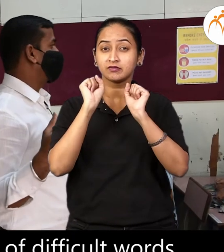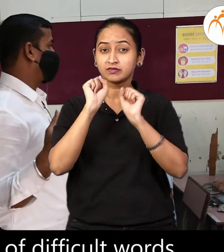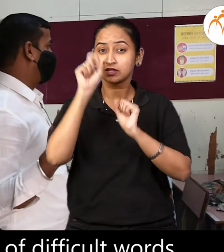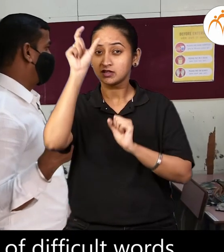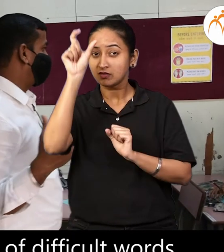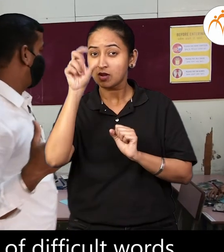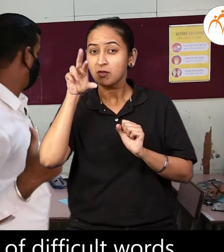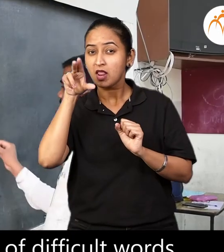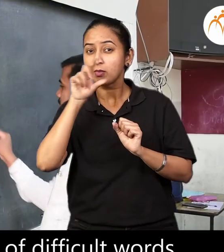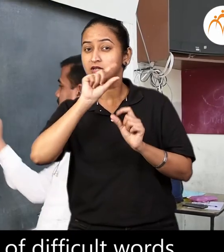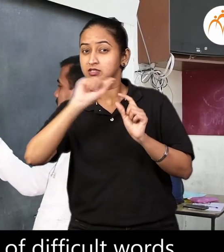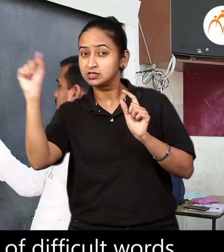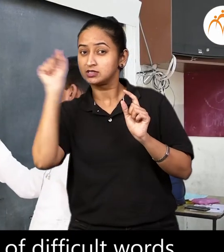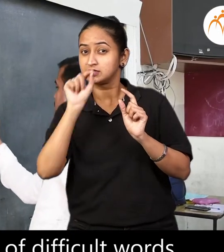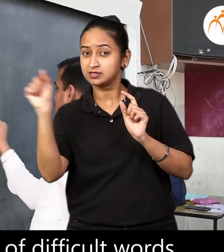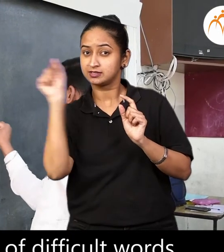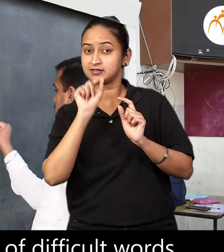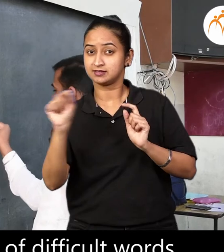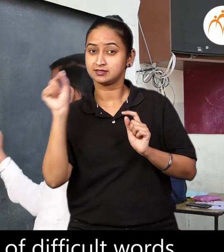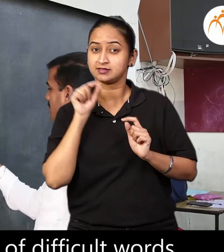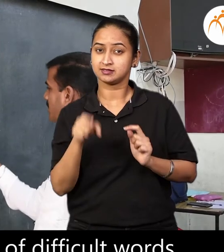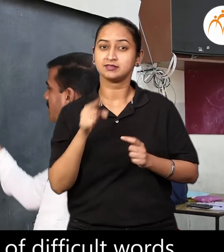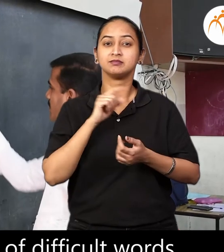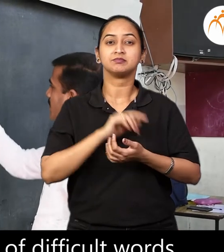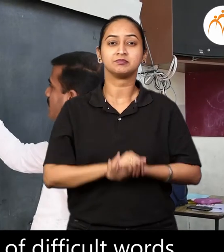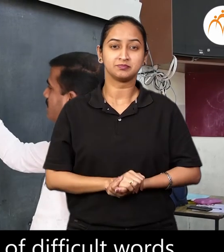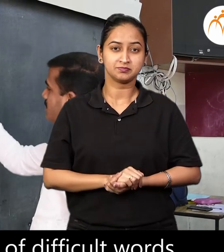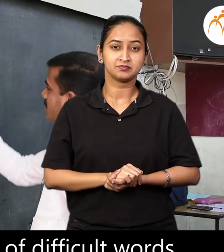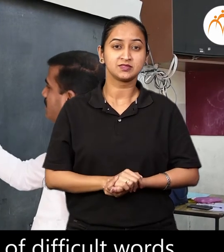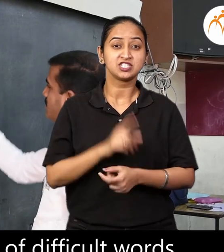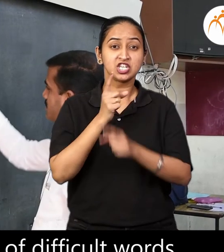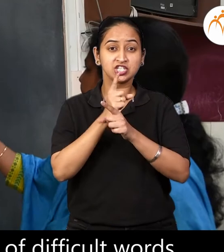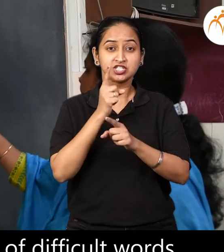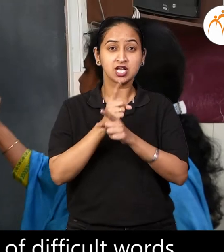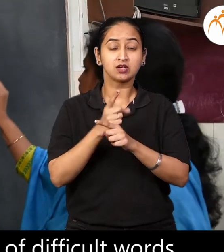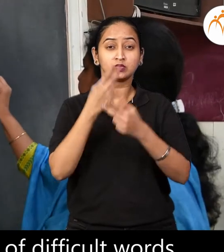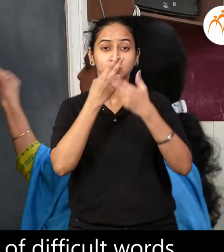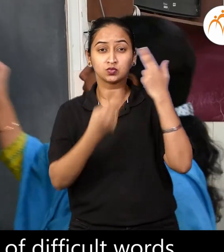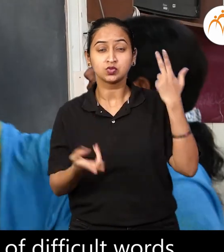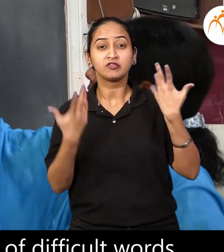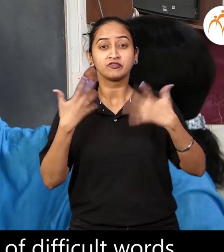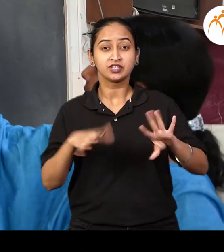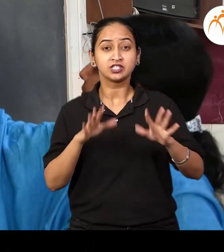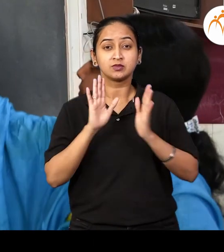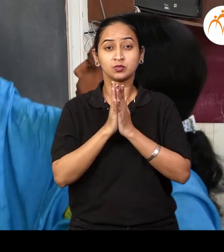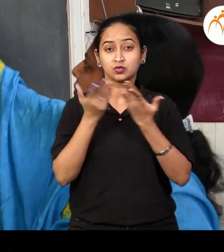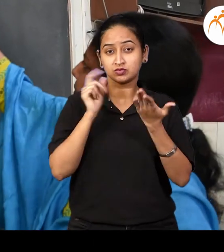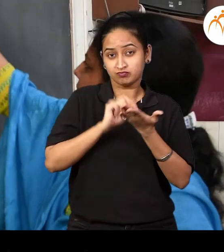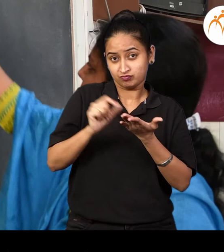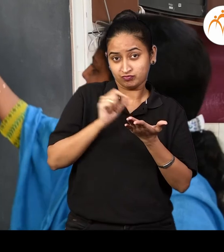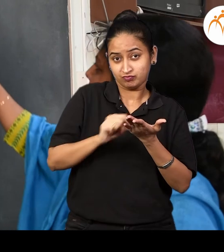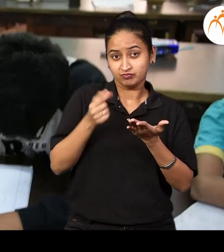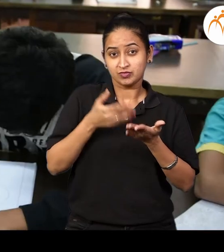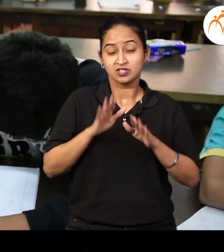He writes meanings of difficult words on the board. Then